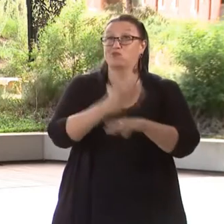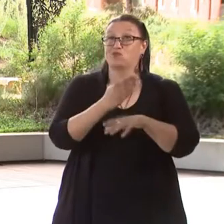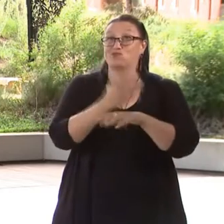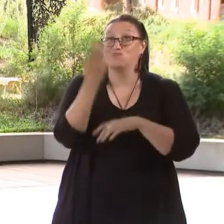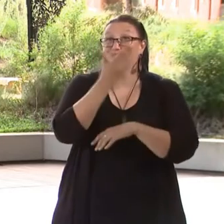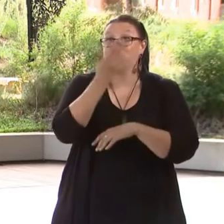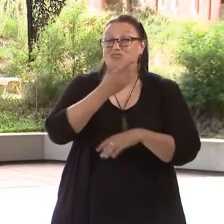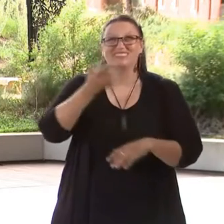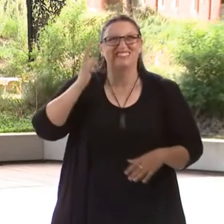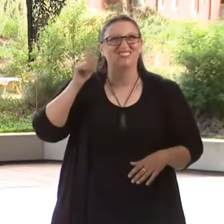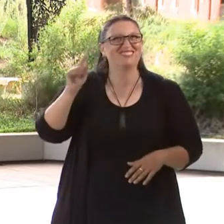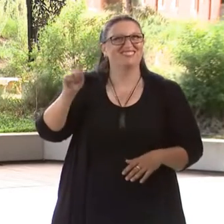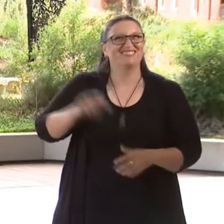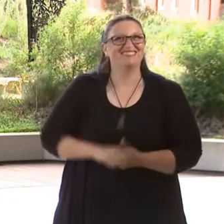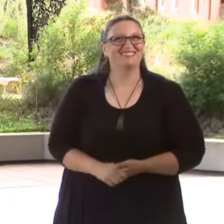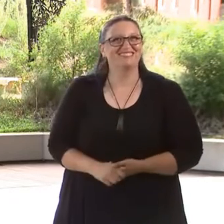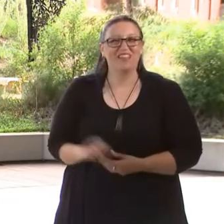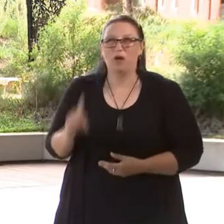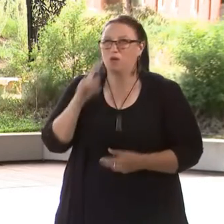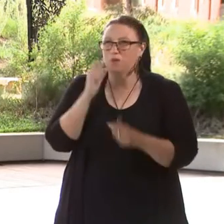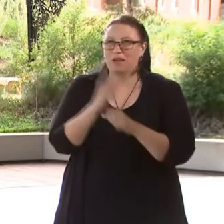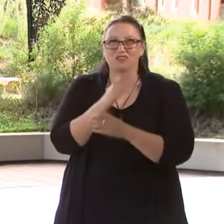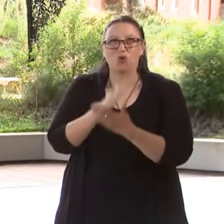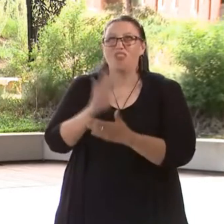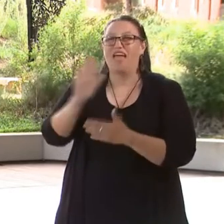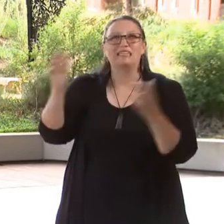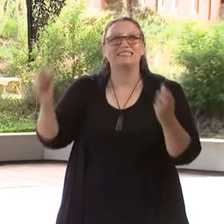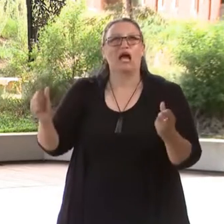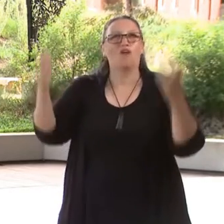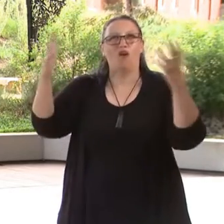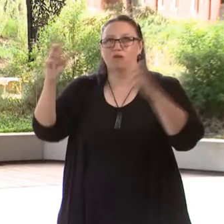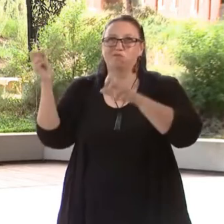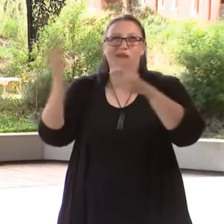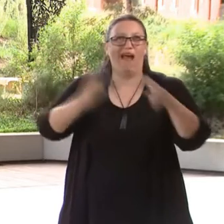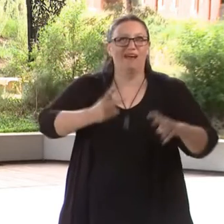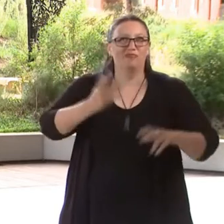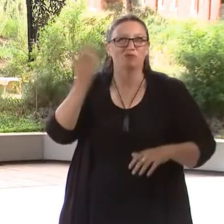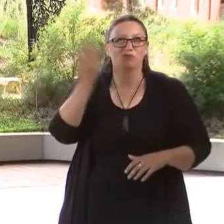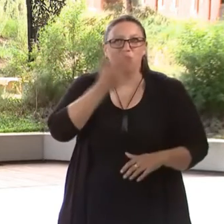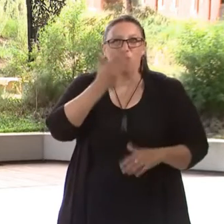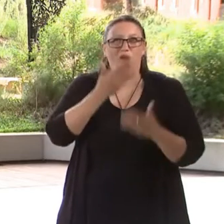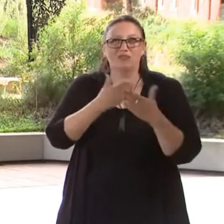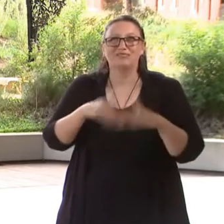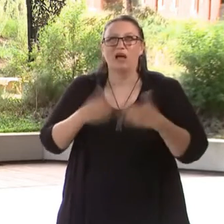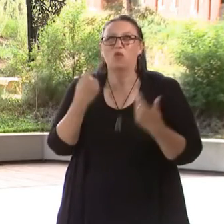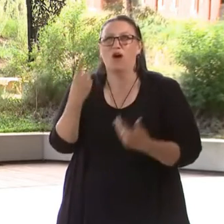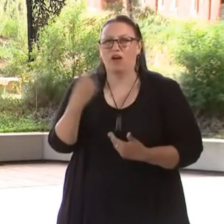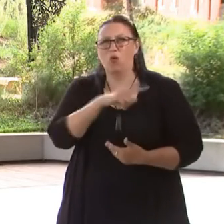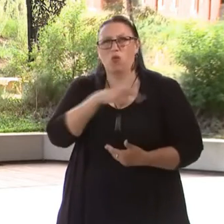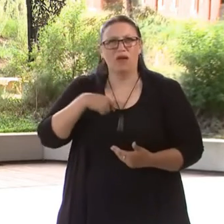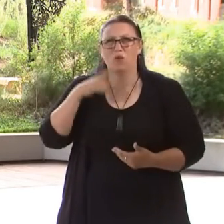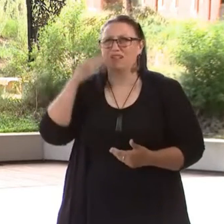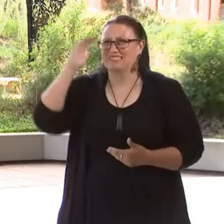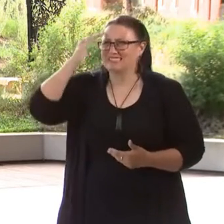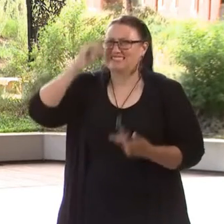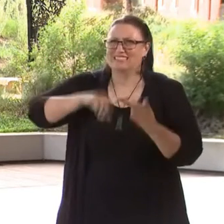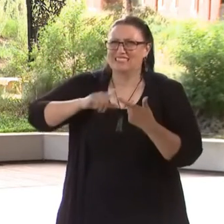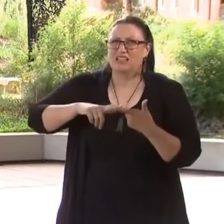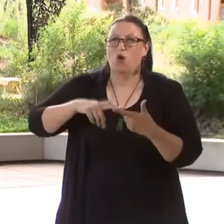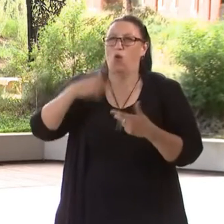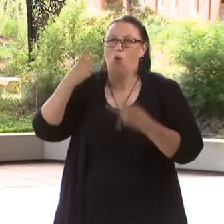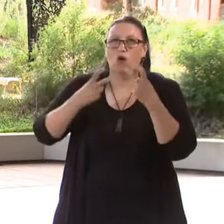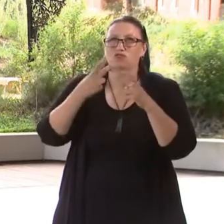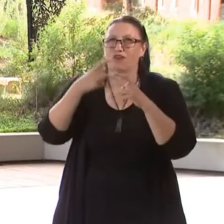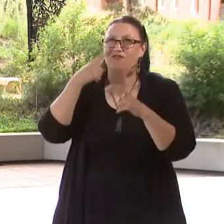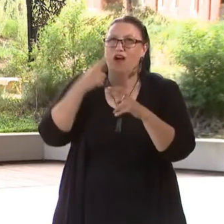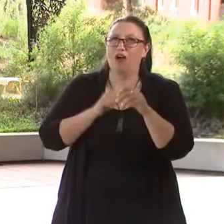will ensure through their efforts, through their sacrifices, that we get kids back in the classroom on day one. So we will continue to look at providing